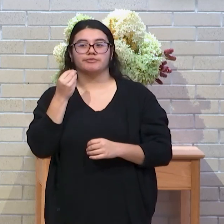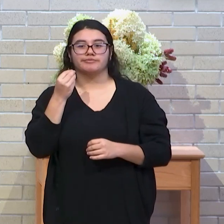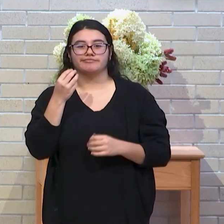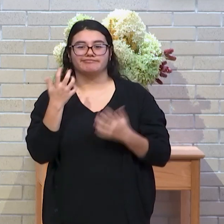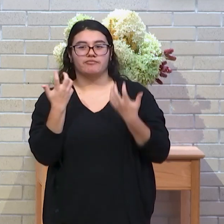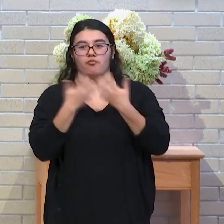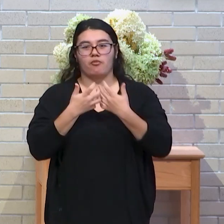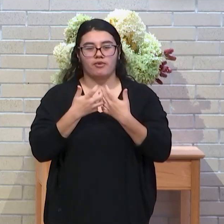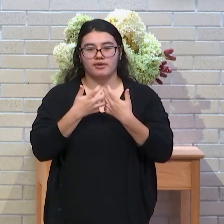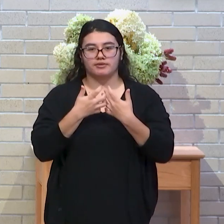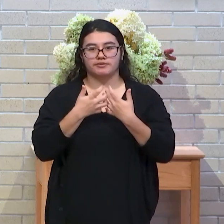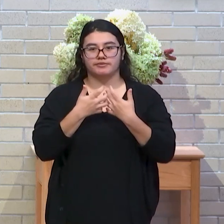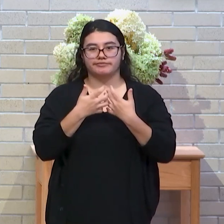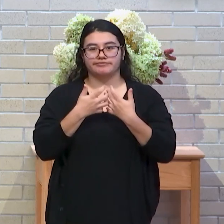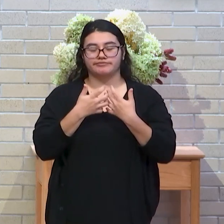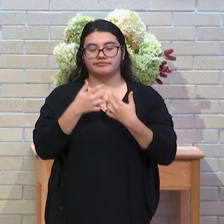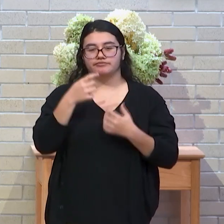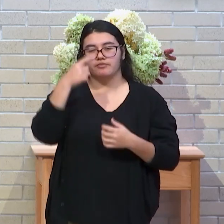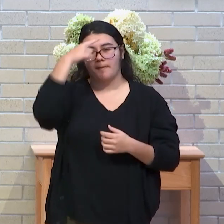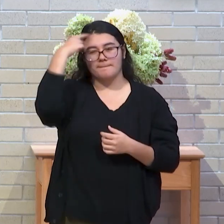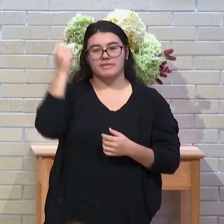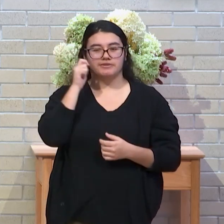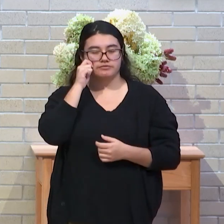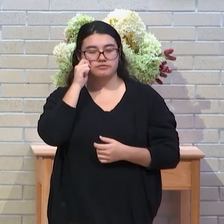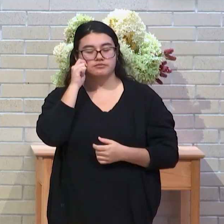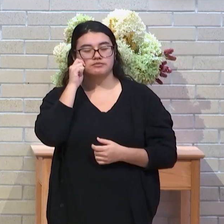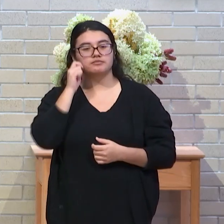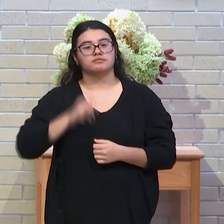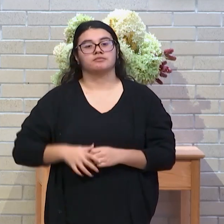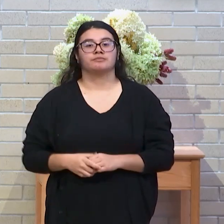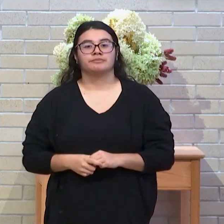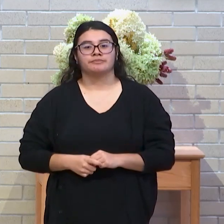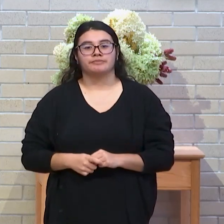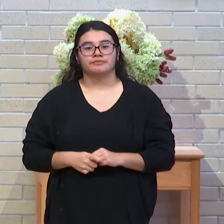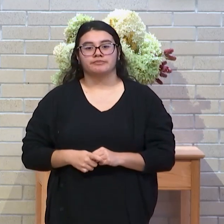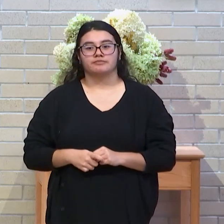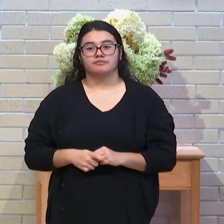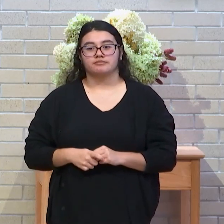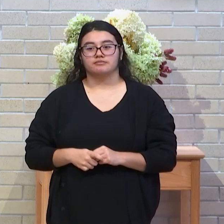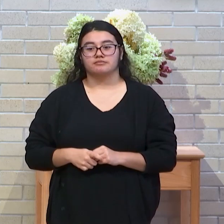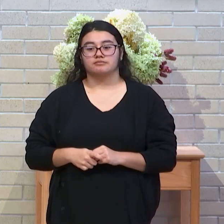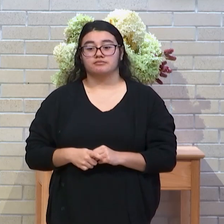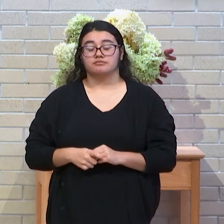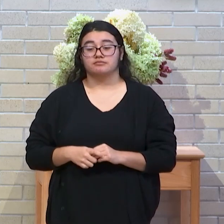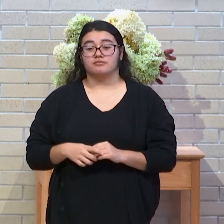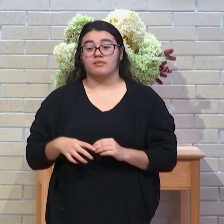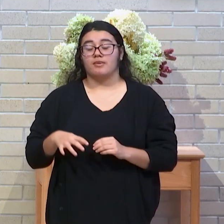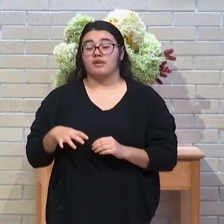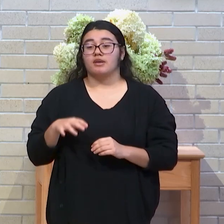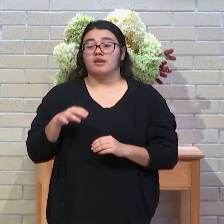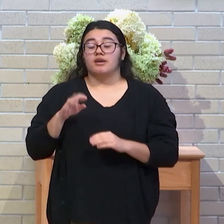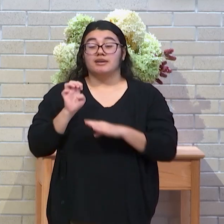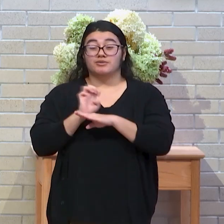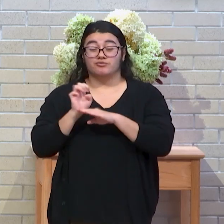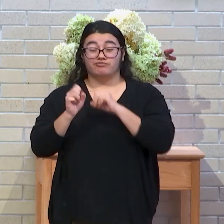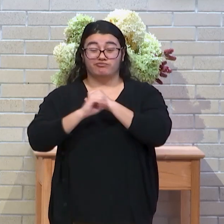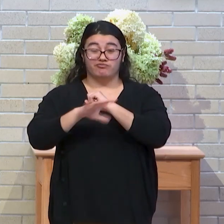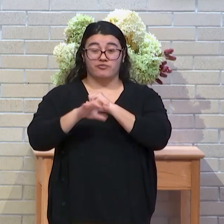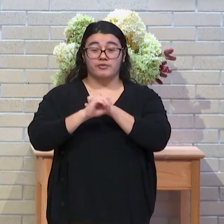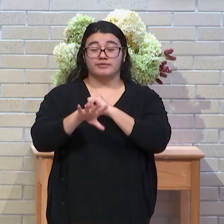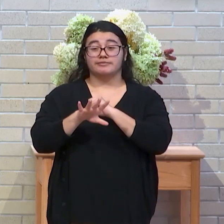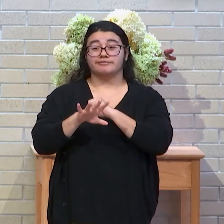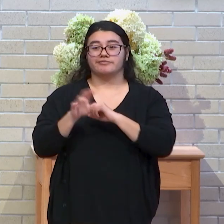that they would bleach their advertisements to make the people in the picture look as white as possible. Talking with the Afro community,